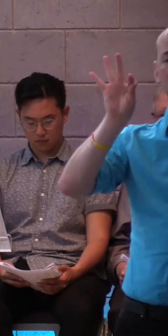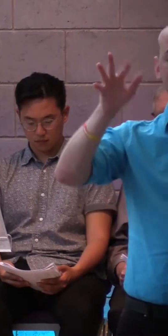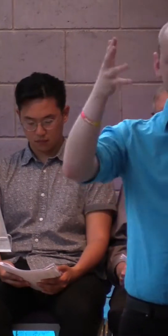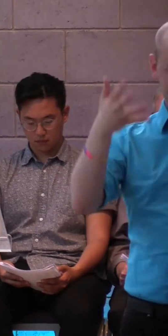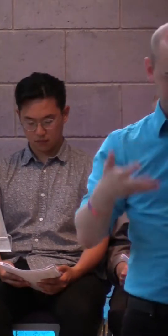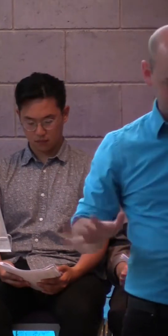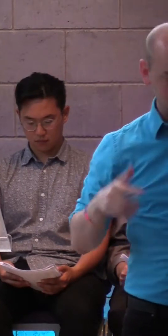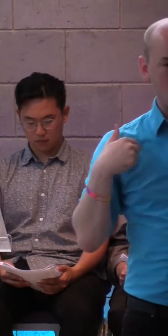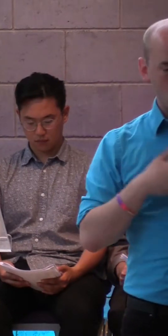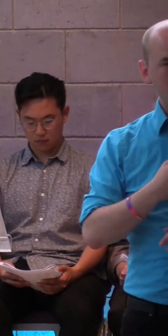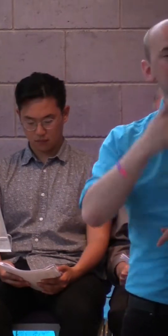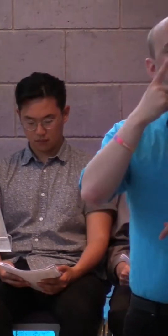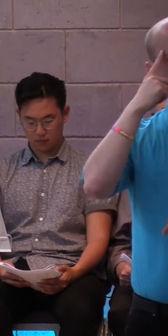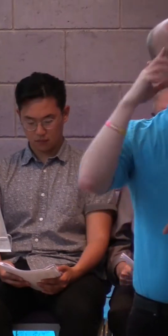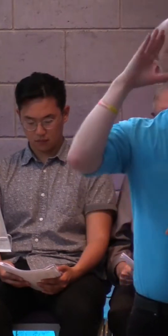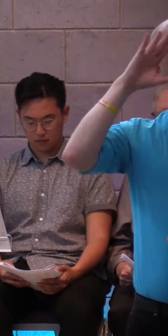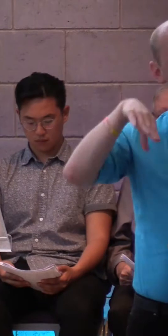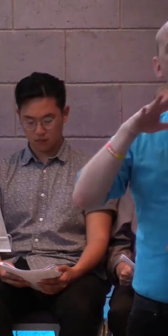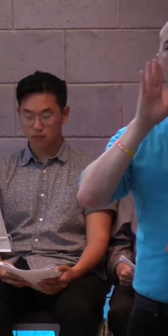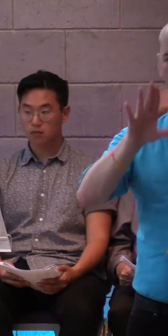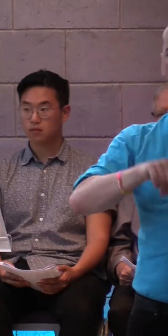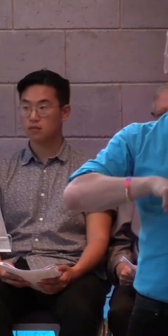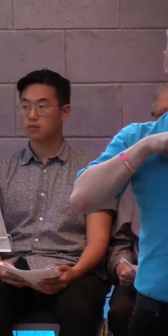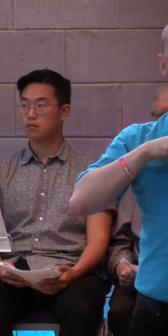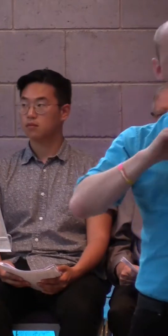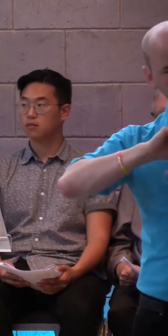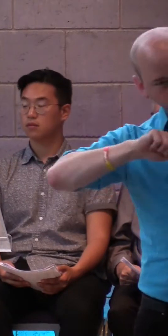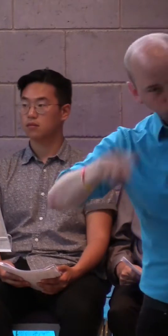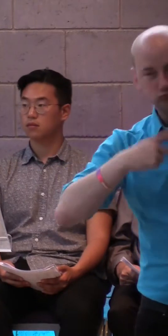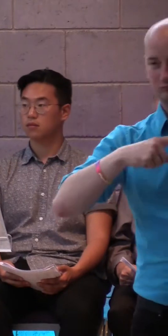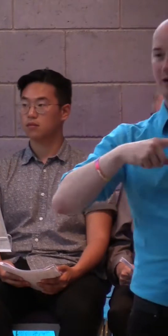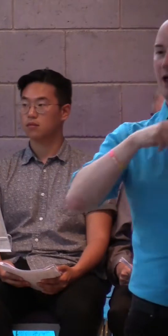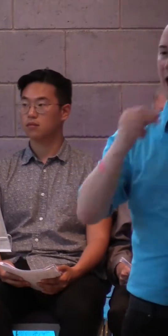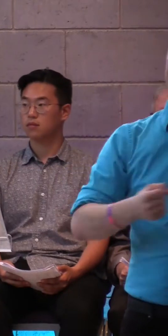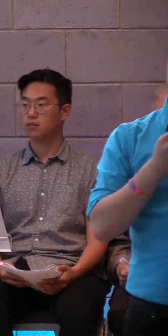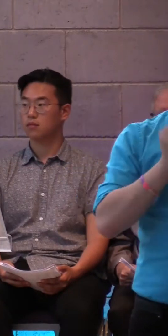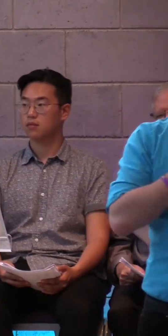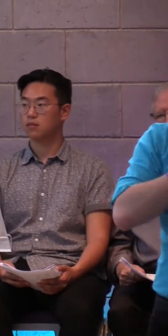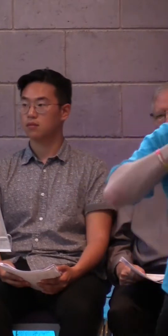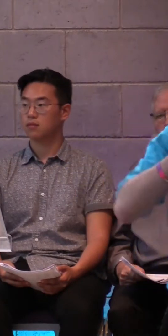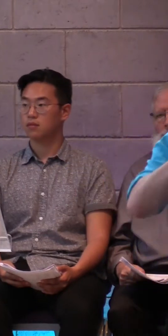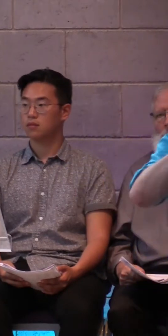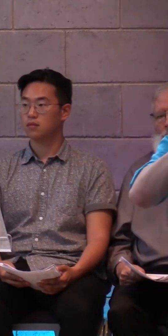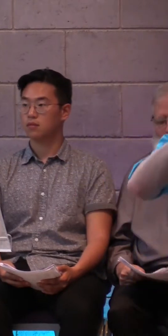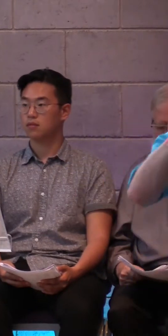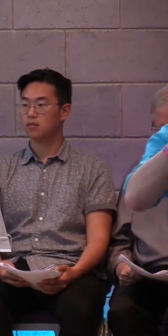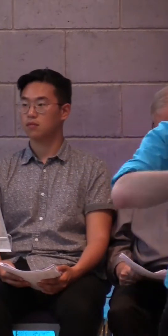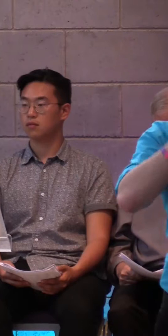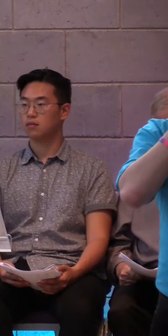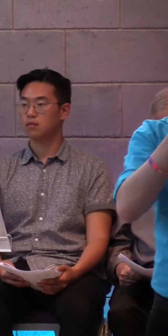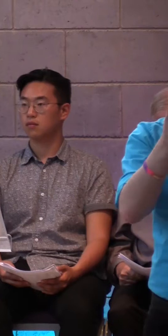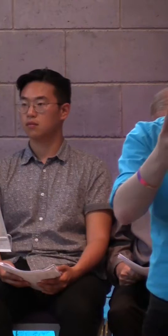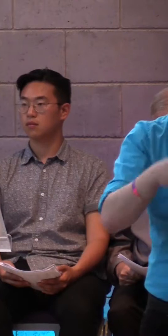year and be able to listen and to be supportive of those in our community 365. So thank you for being here this